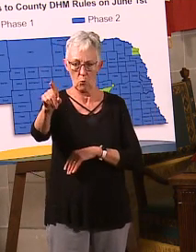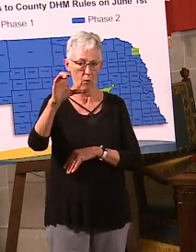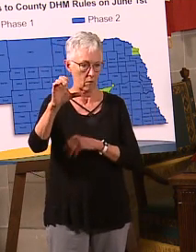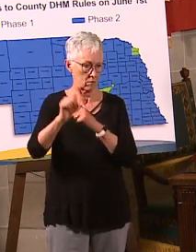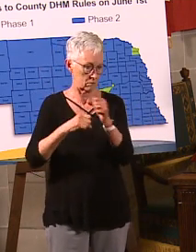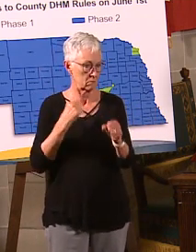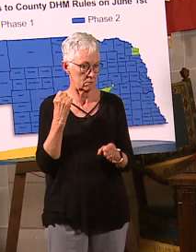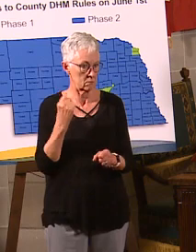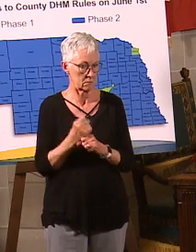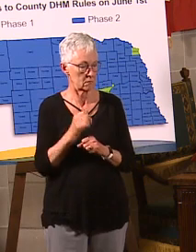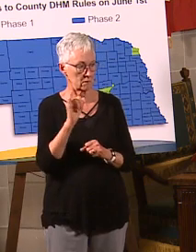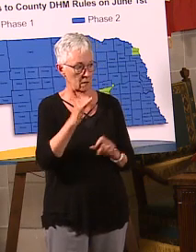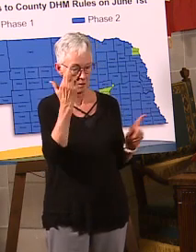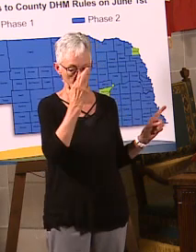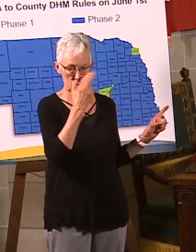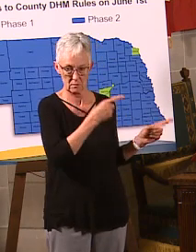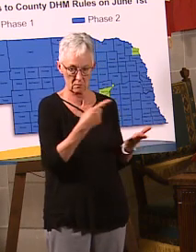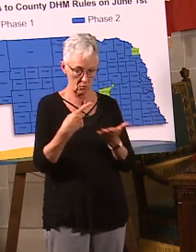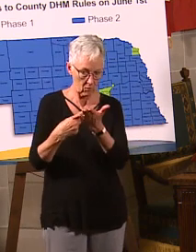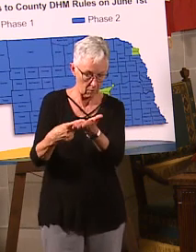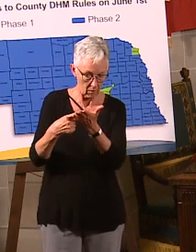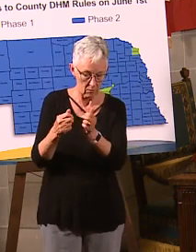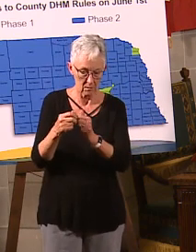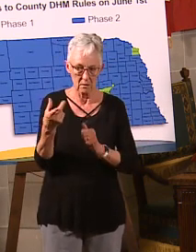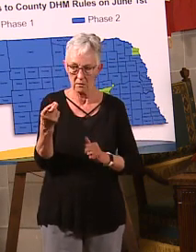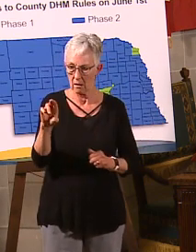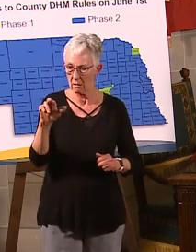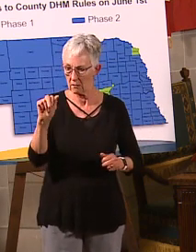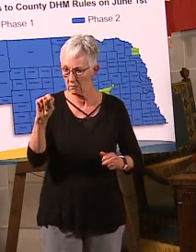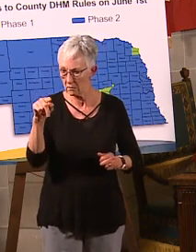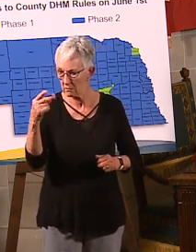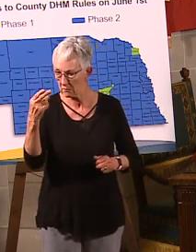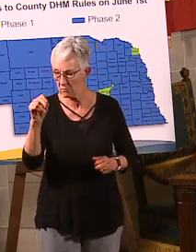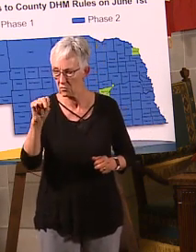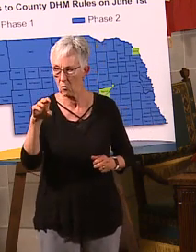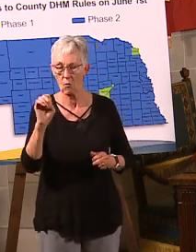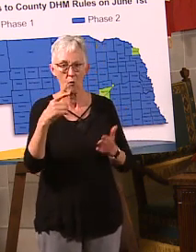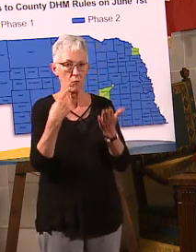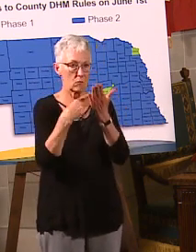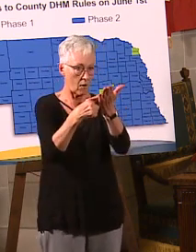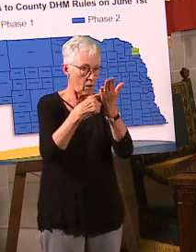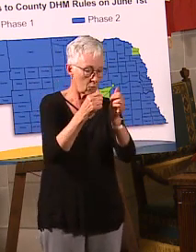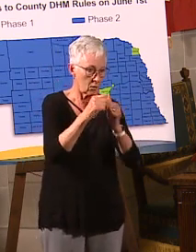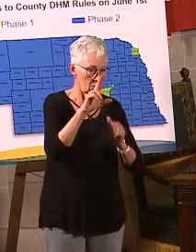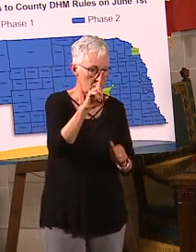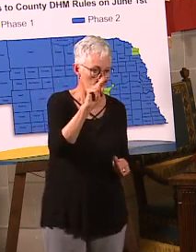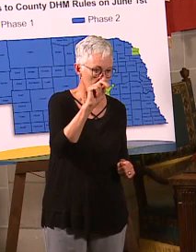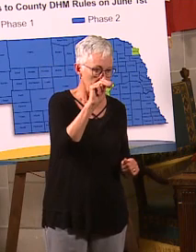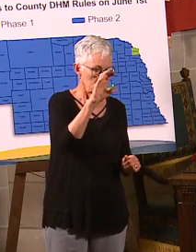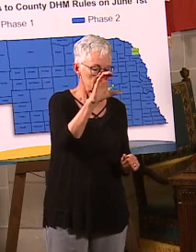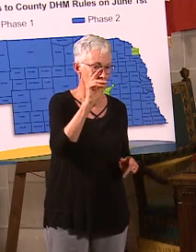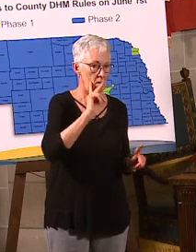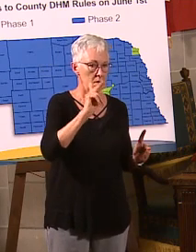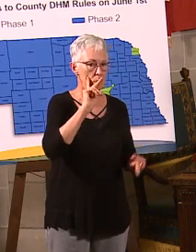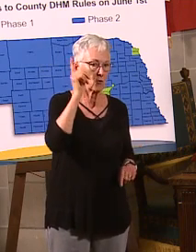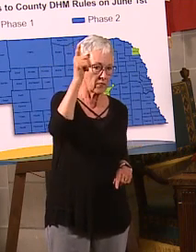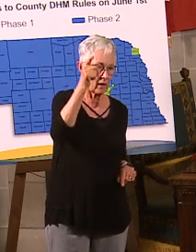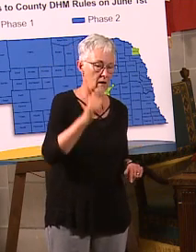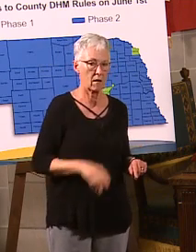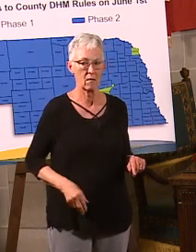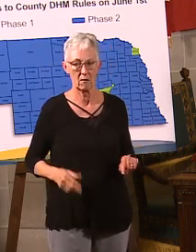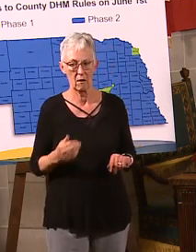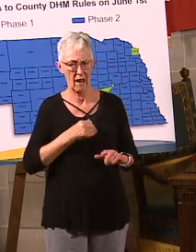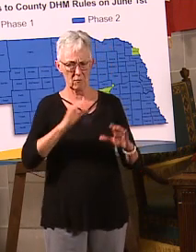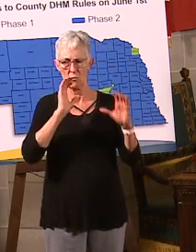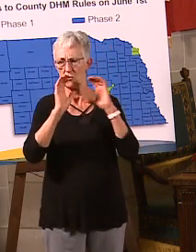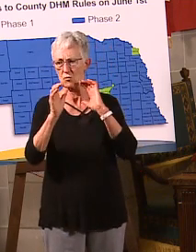Antone and his team, the other public health directors in the state, the local ones, the folks at UNMC. We have daily communication with all these folks